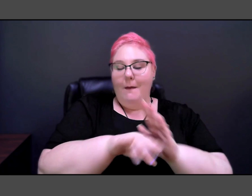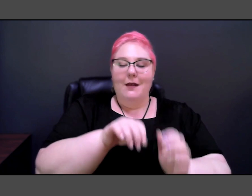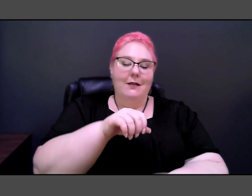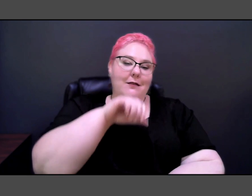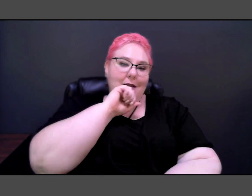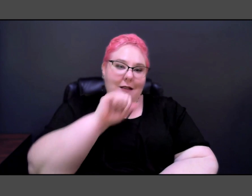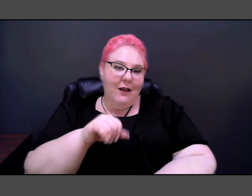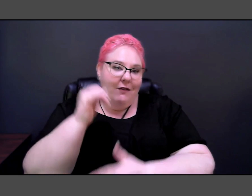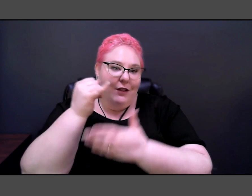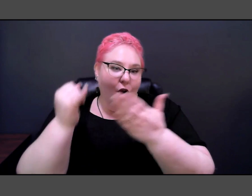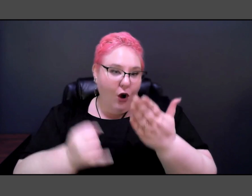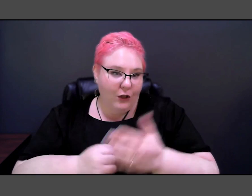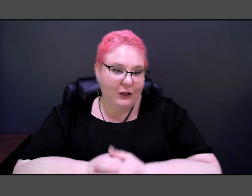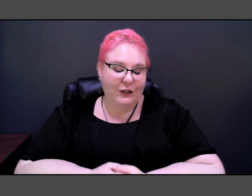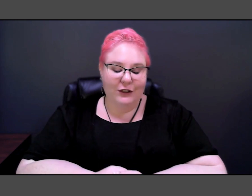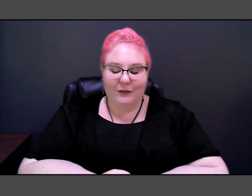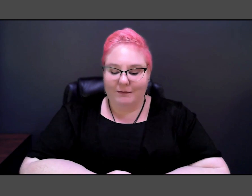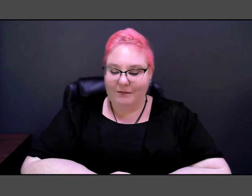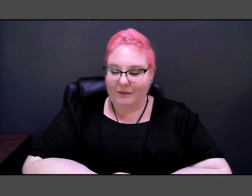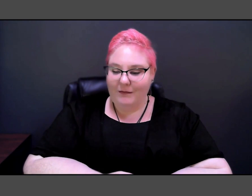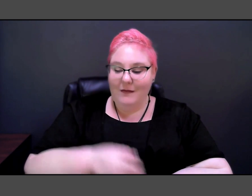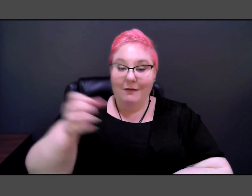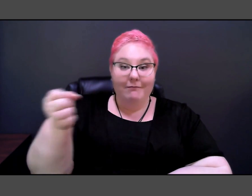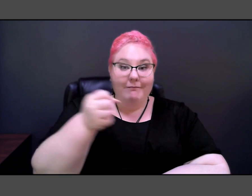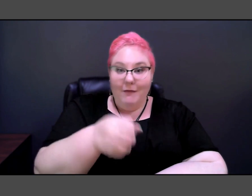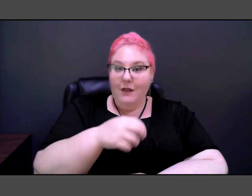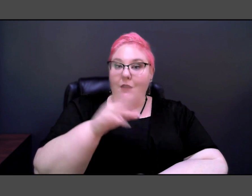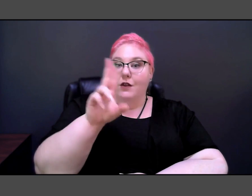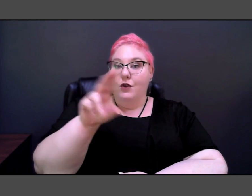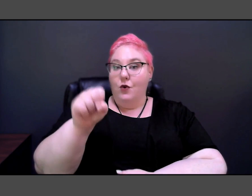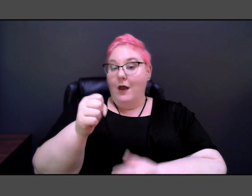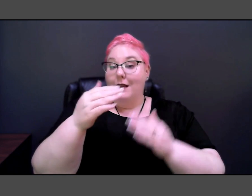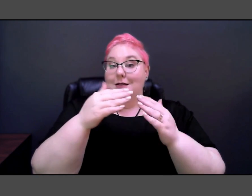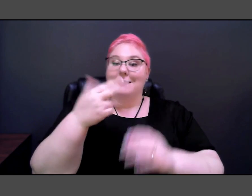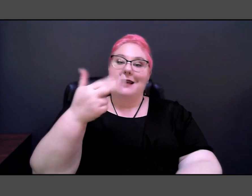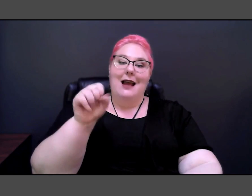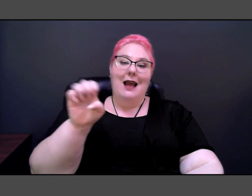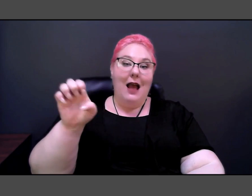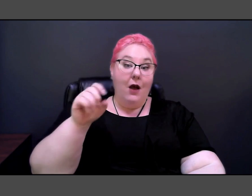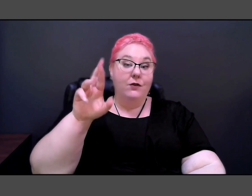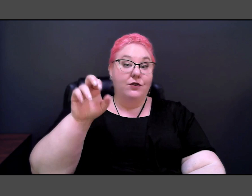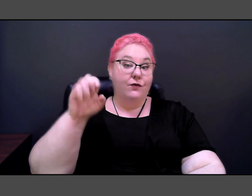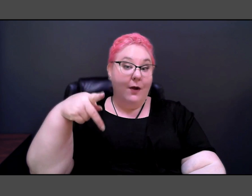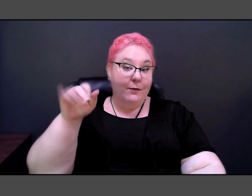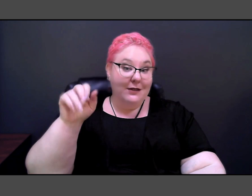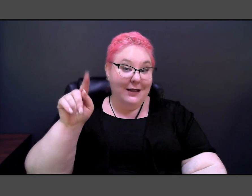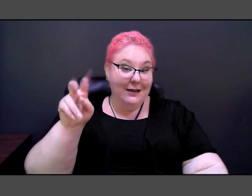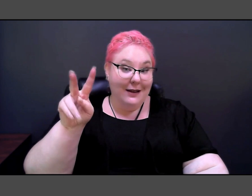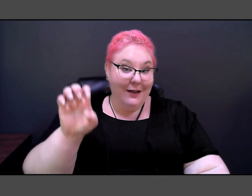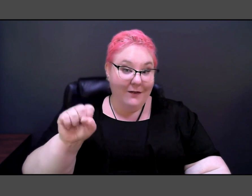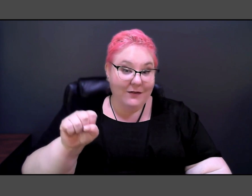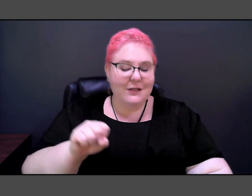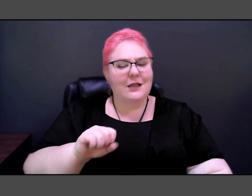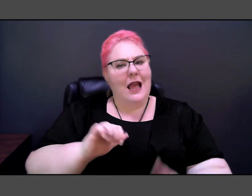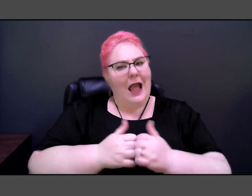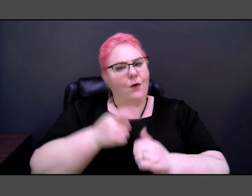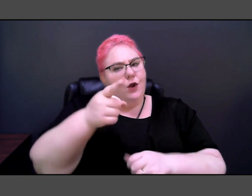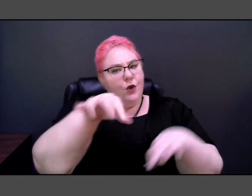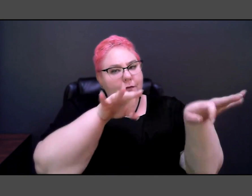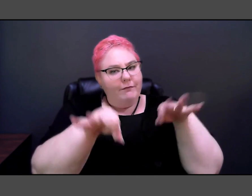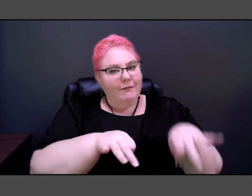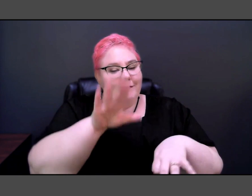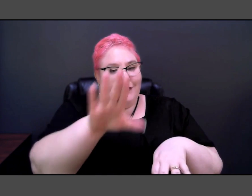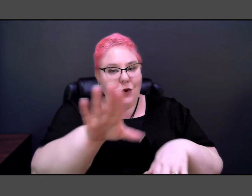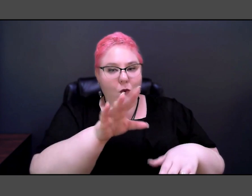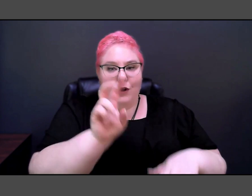elected to the U.S. House of Representatives. How do you like to tell the story of your leadership journey? Because as we also know, it's